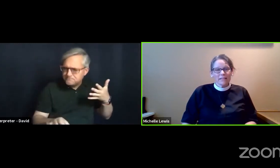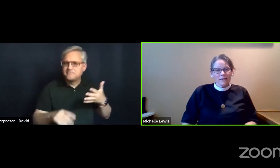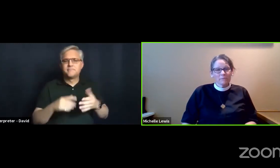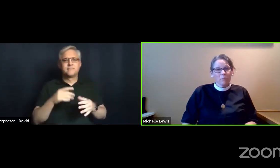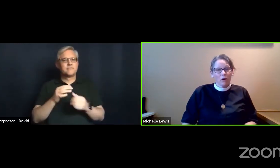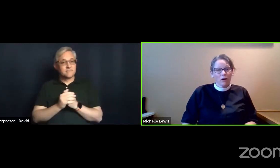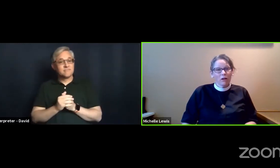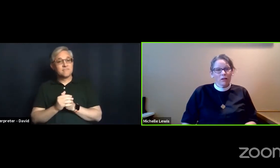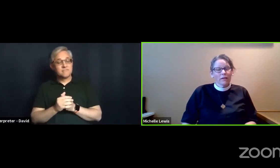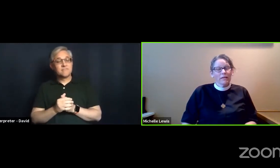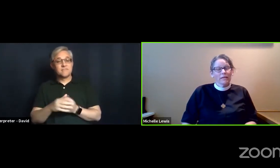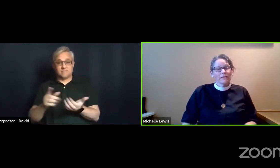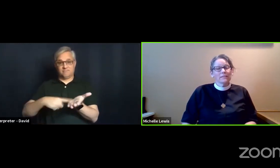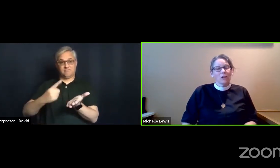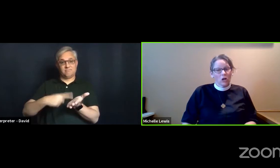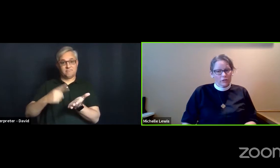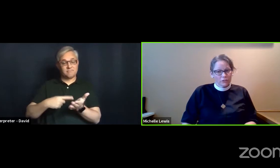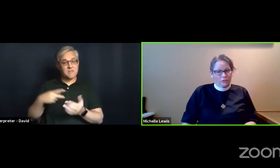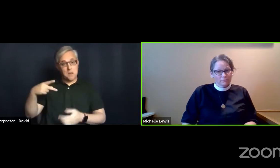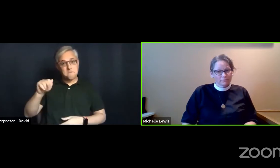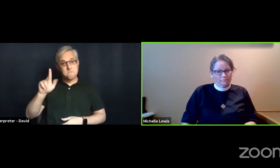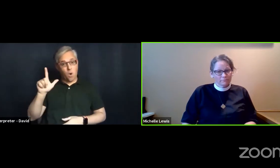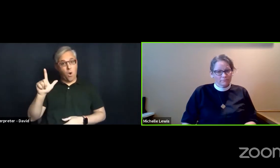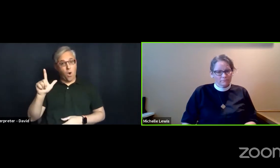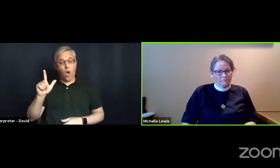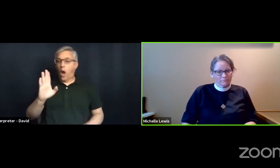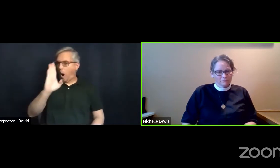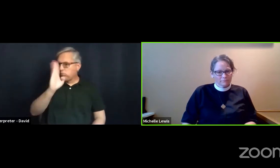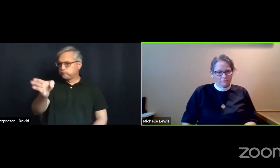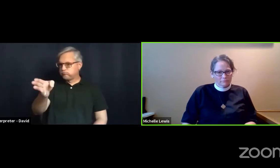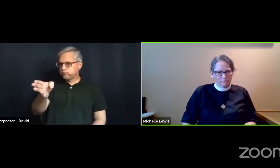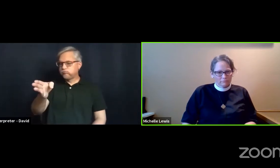And at times, Paul is harsh.